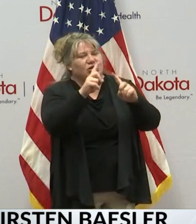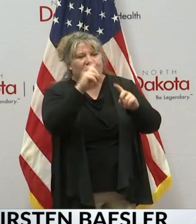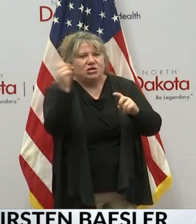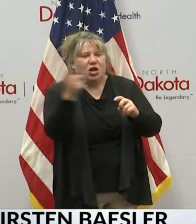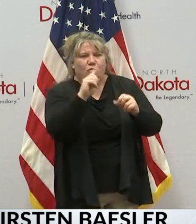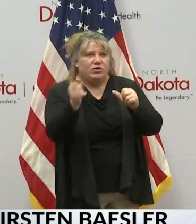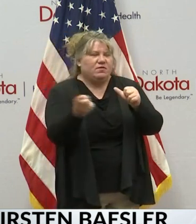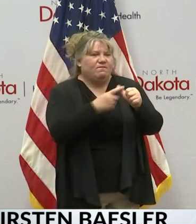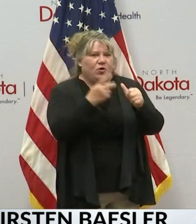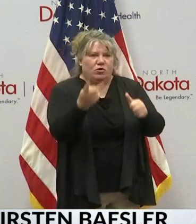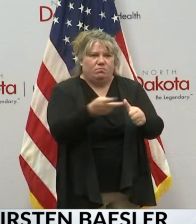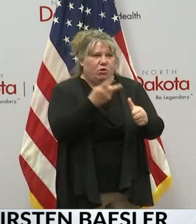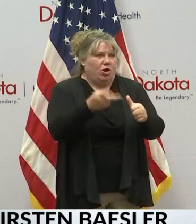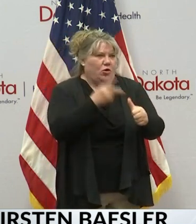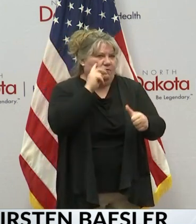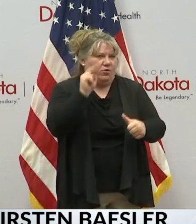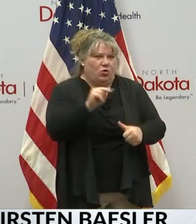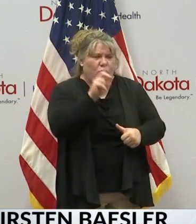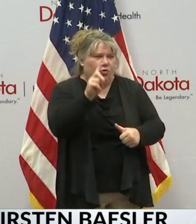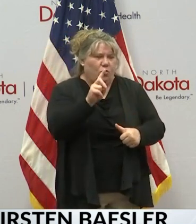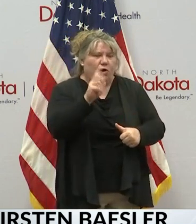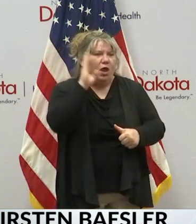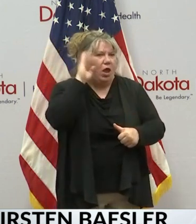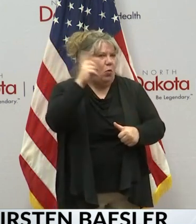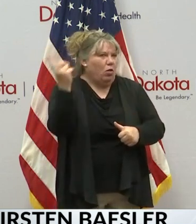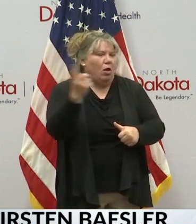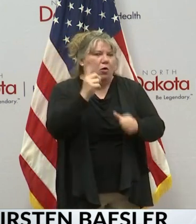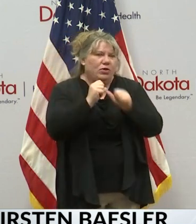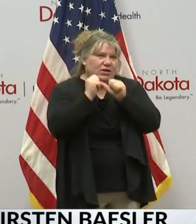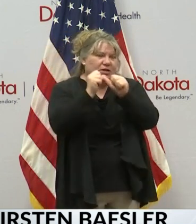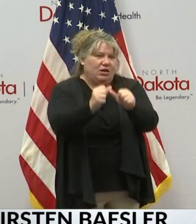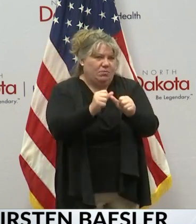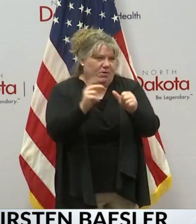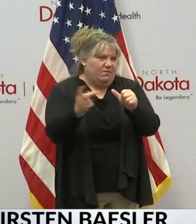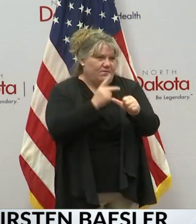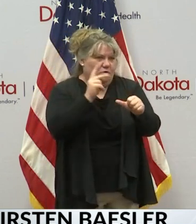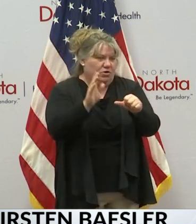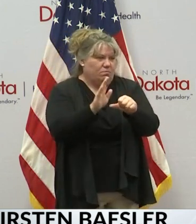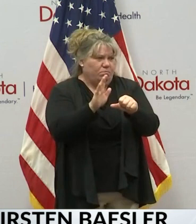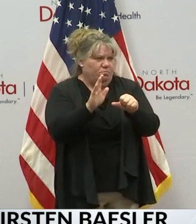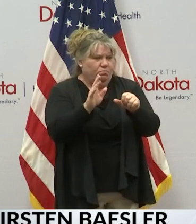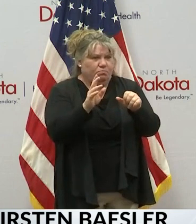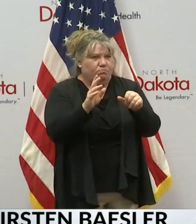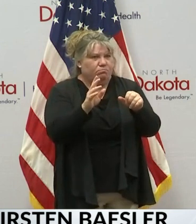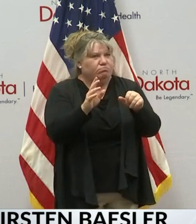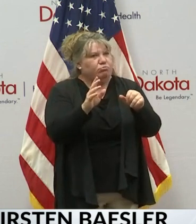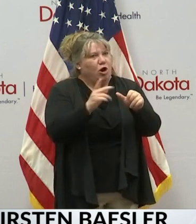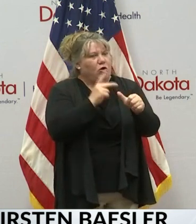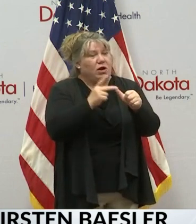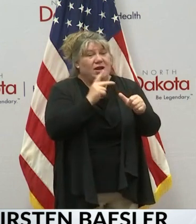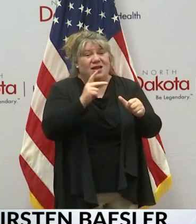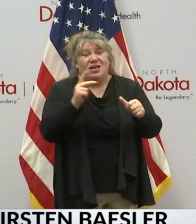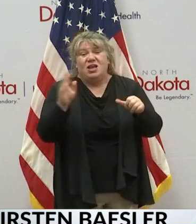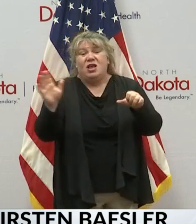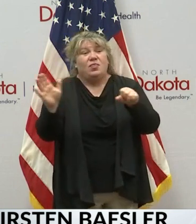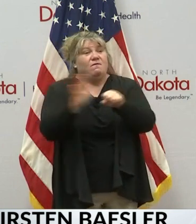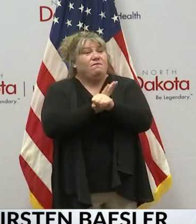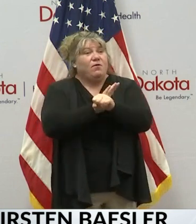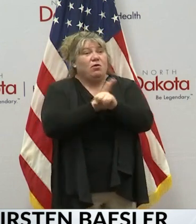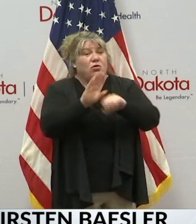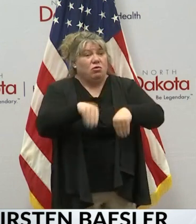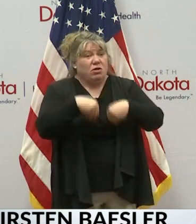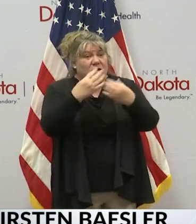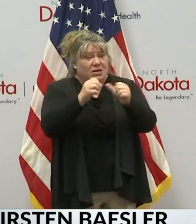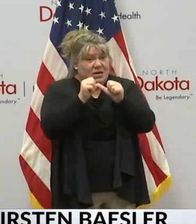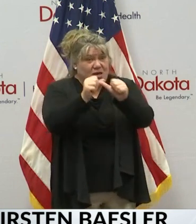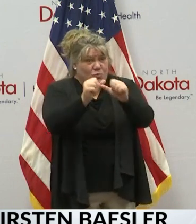day and will continue to be. And very few states can say that. The full continuation of education did not stop when our